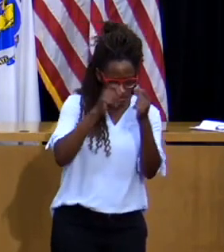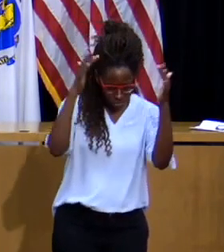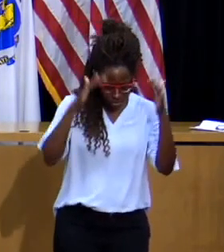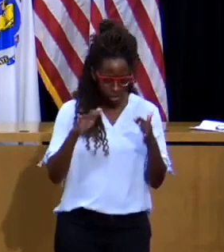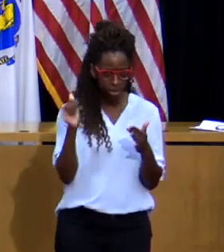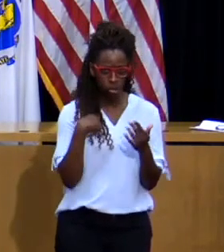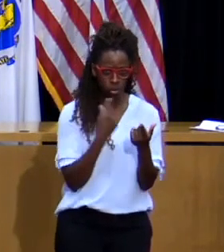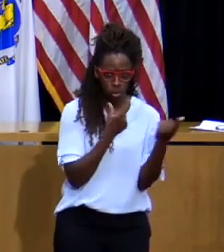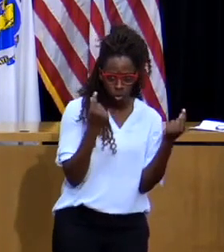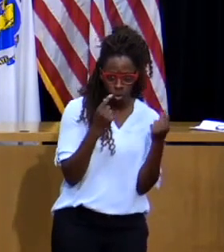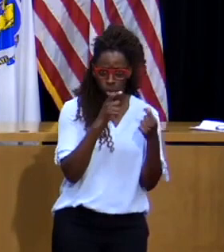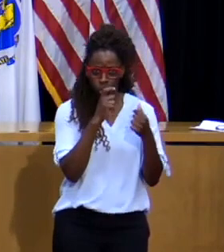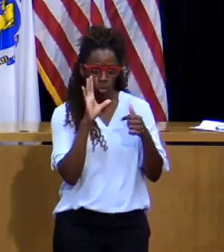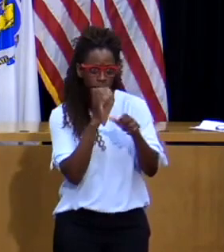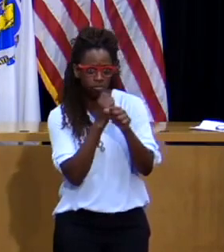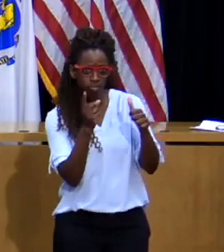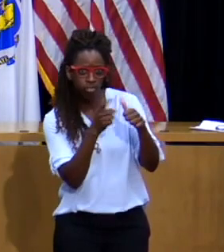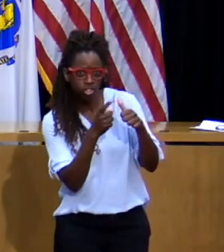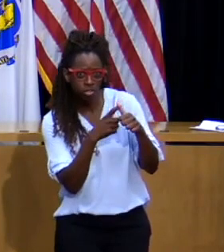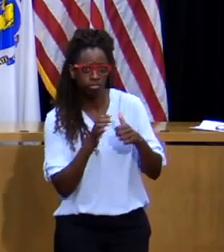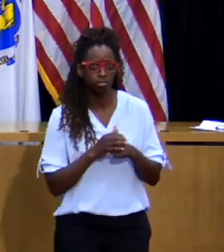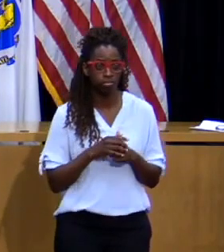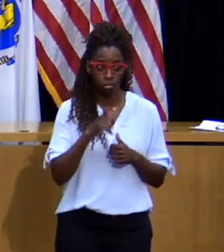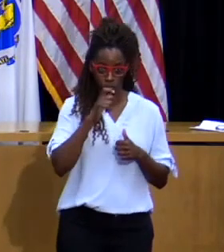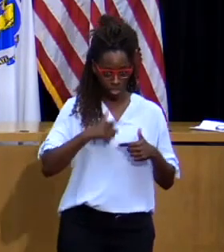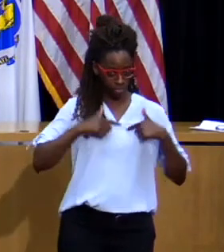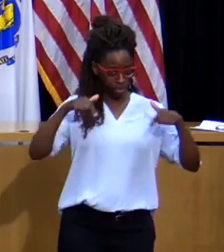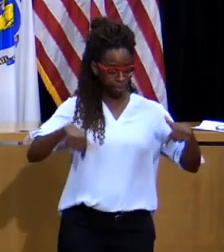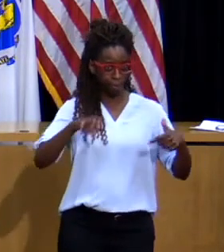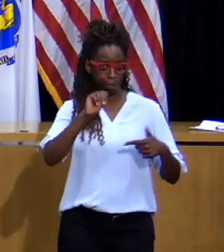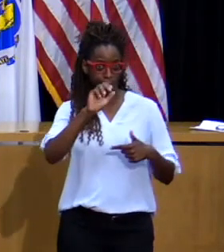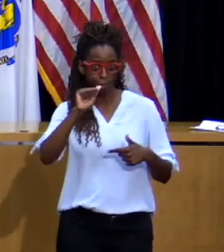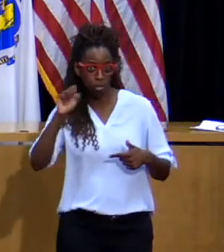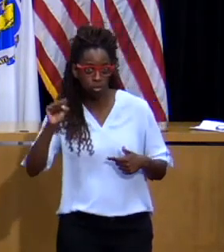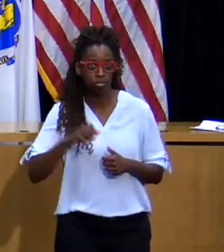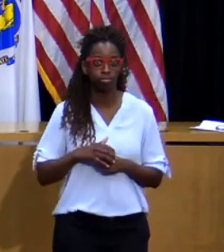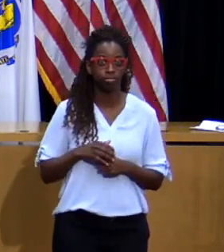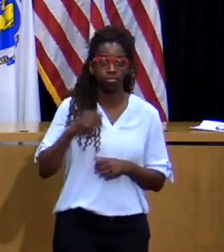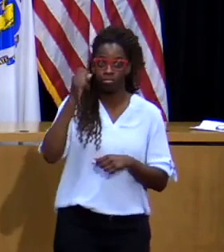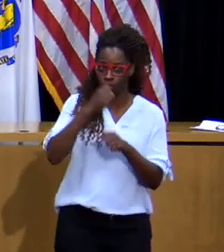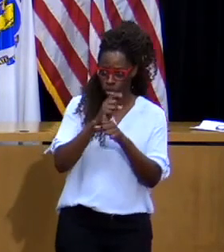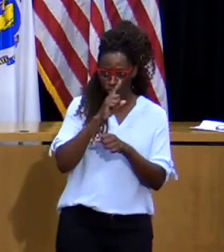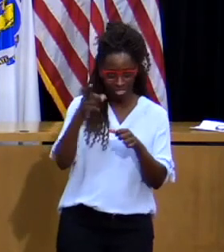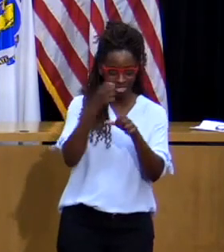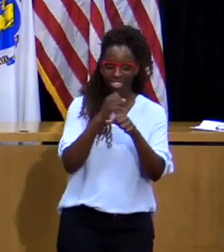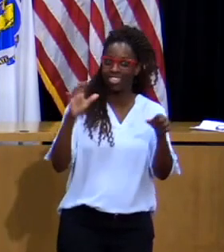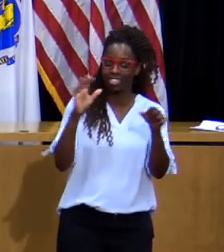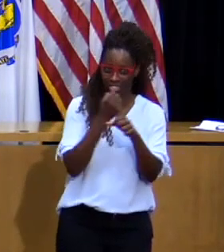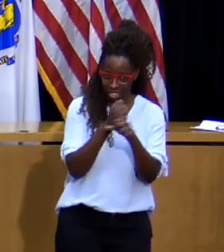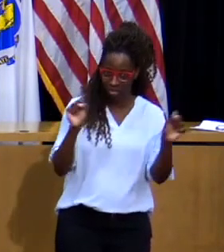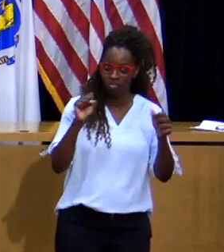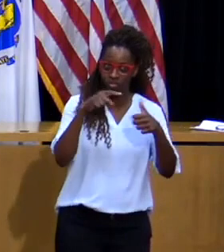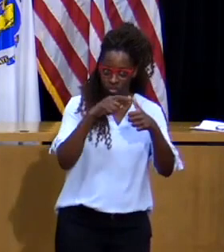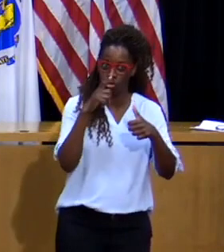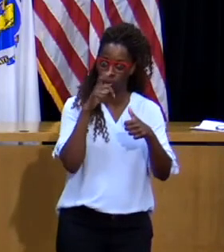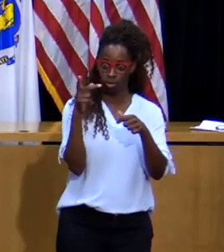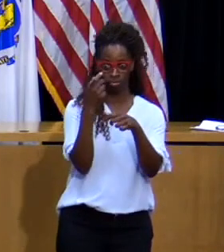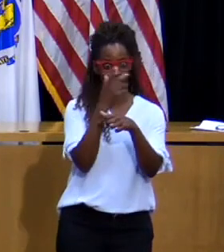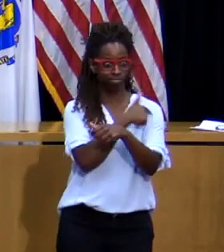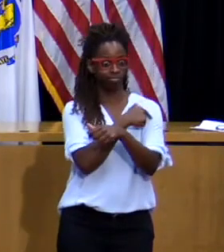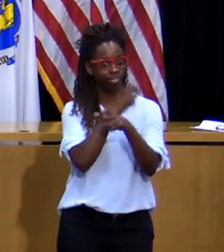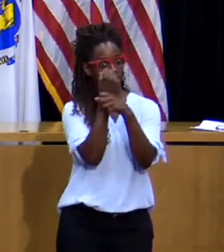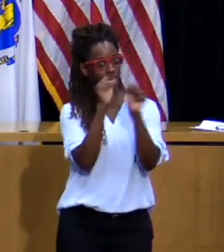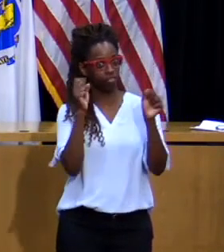and the residents of the Commonwealth will be assured of the safety and efficacy of the vaccines that become available. The